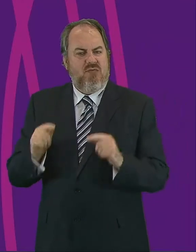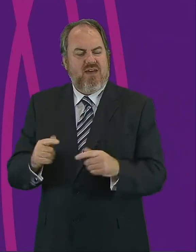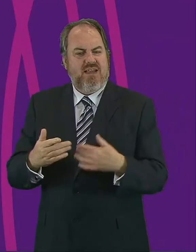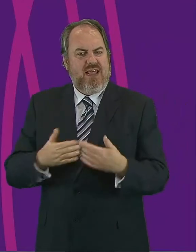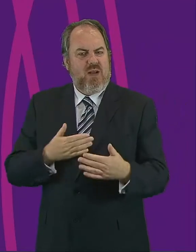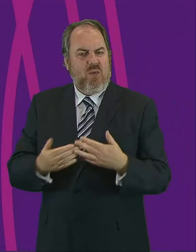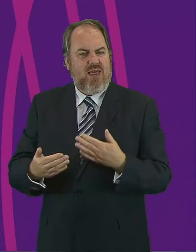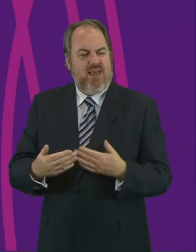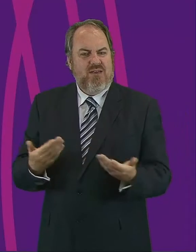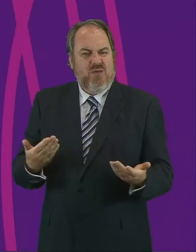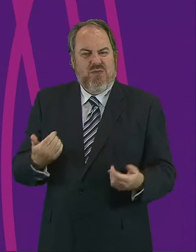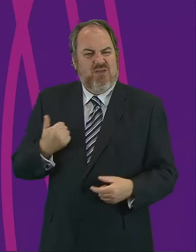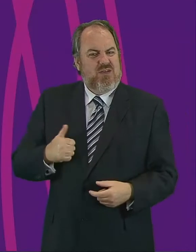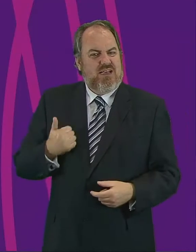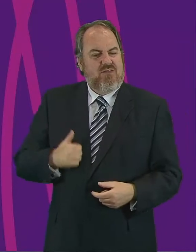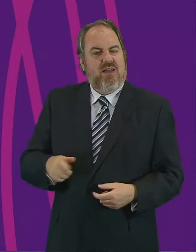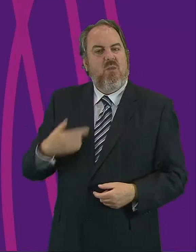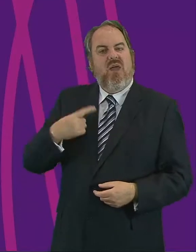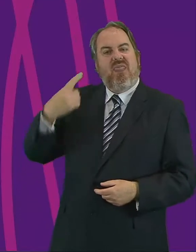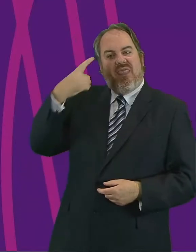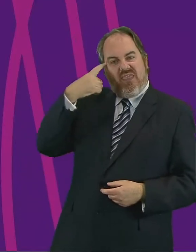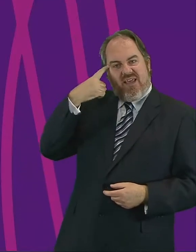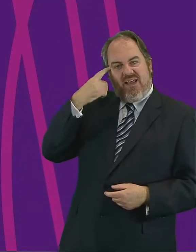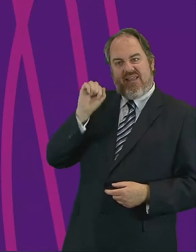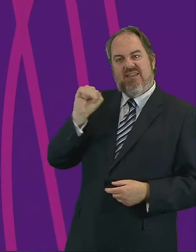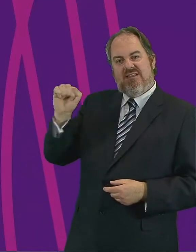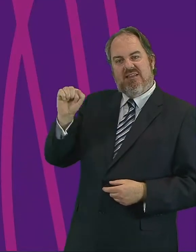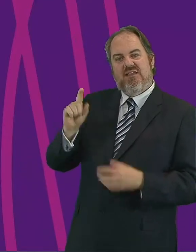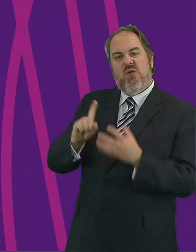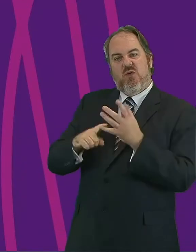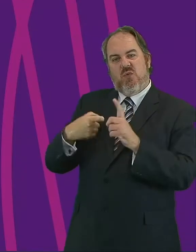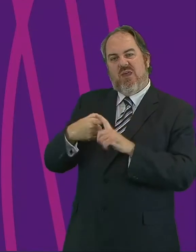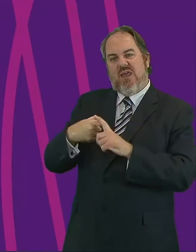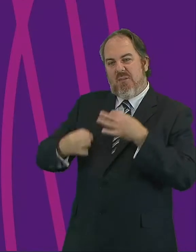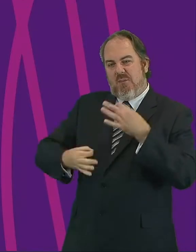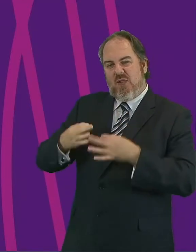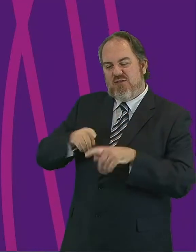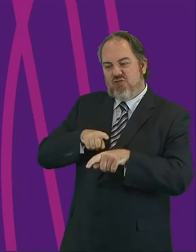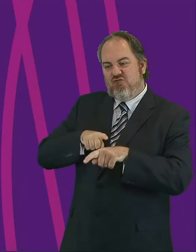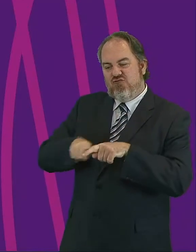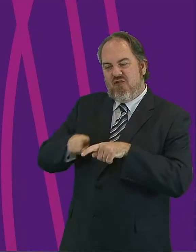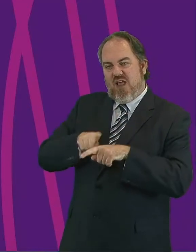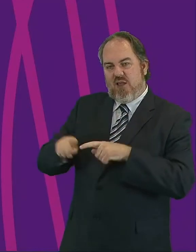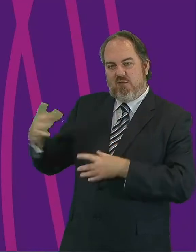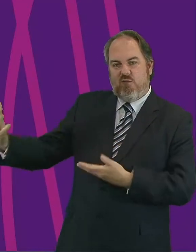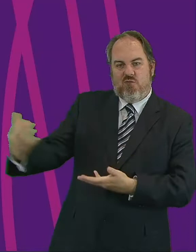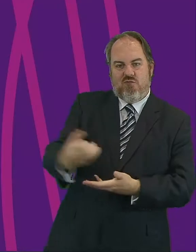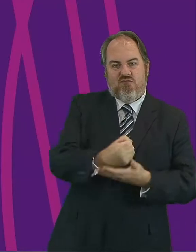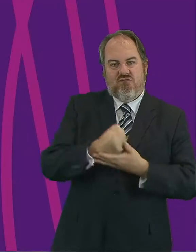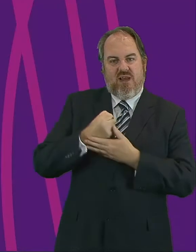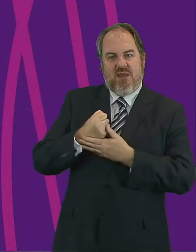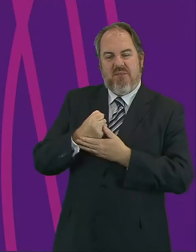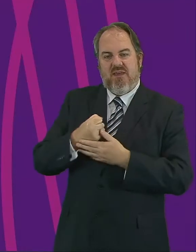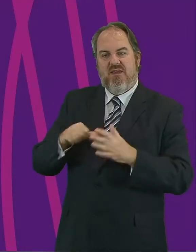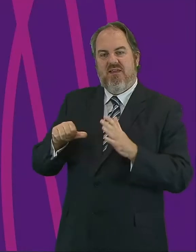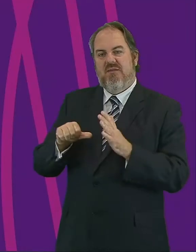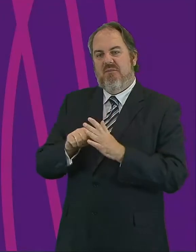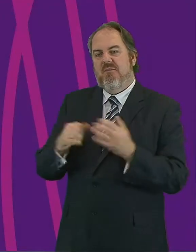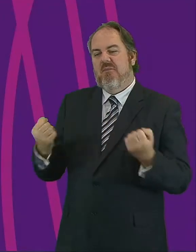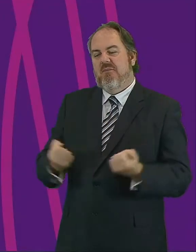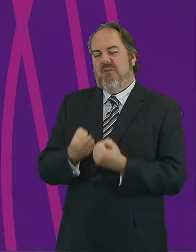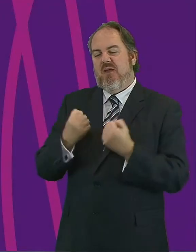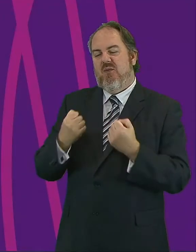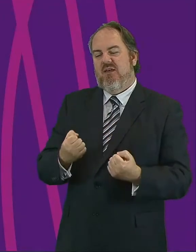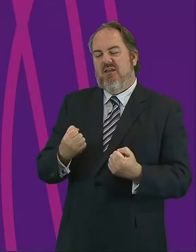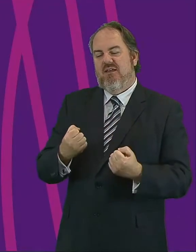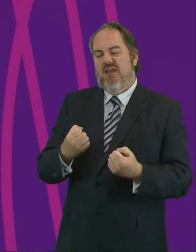this is a naked political ploy, a predetermined draconian solution in search of a non-existent problem. Two